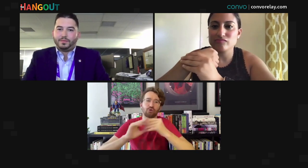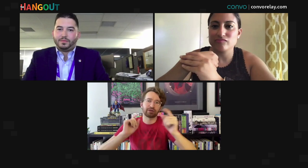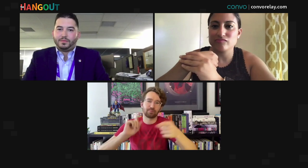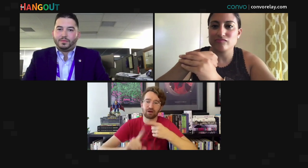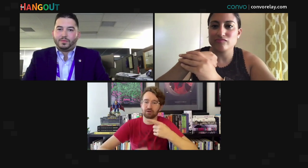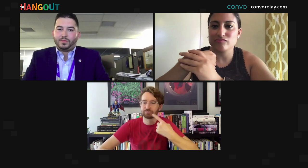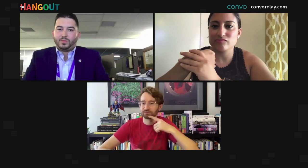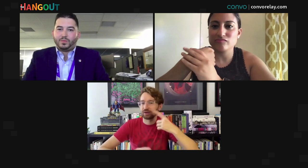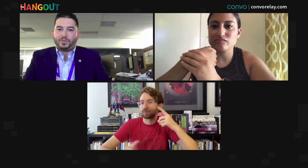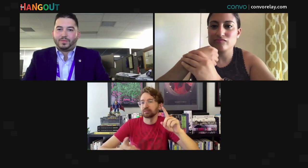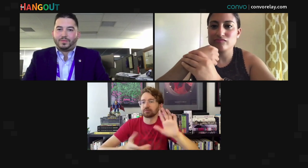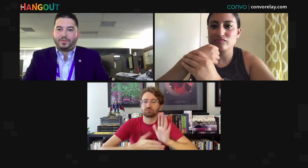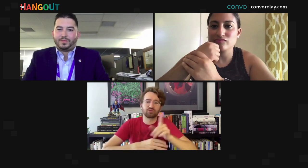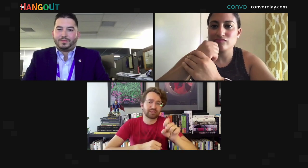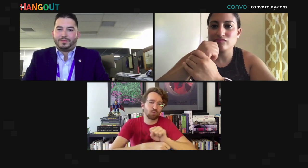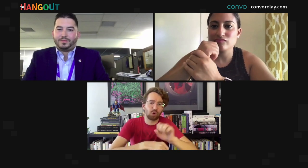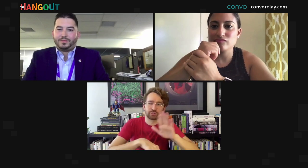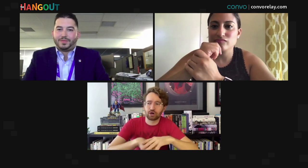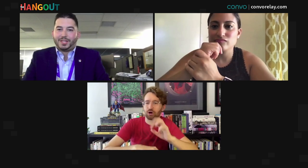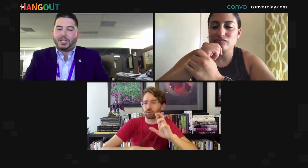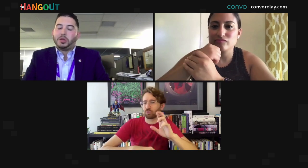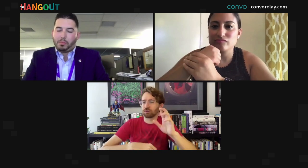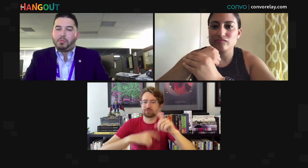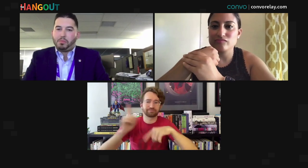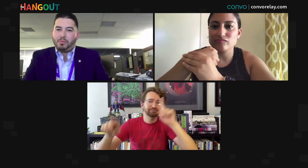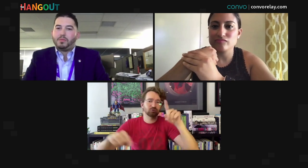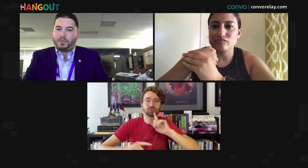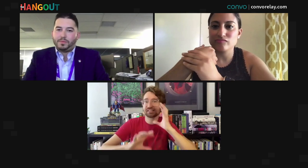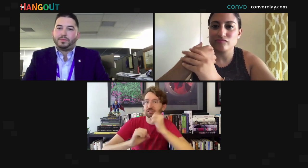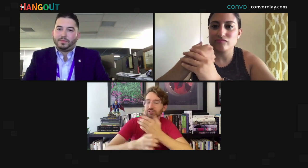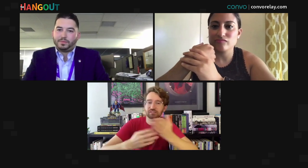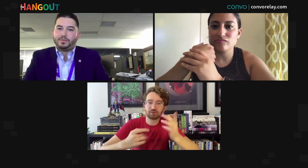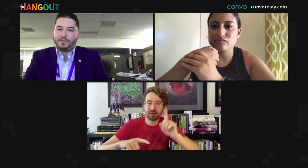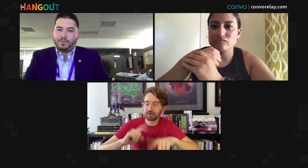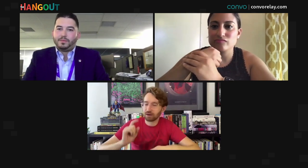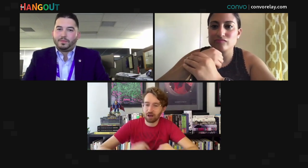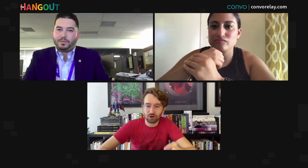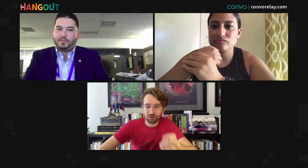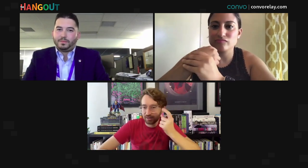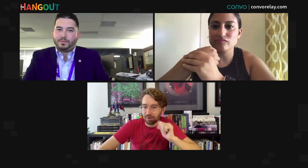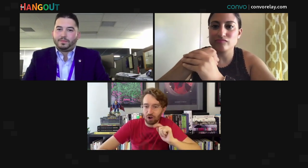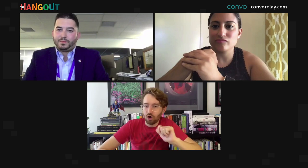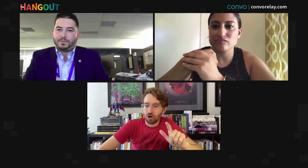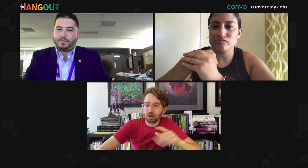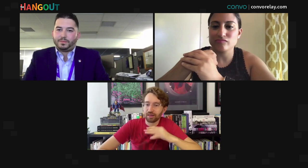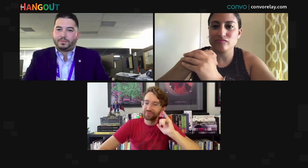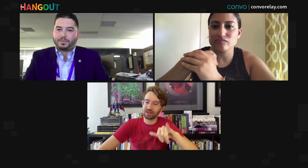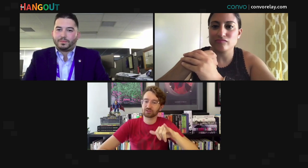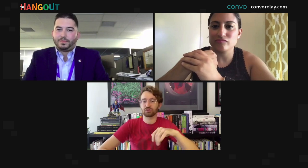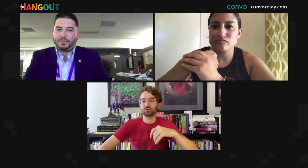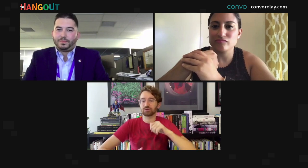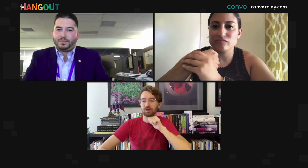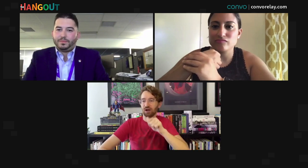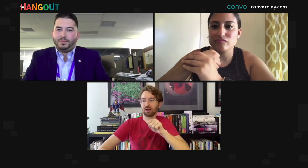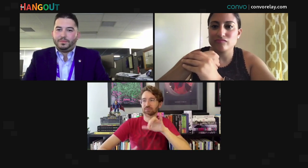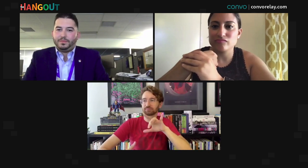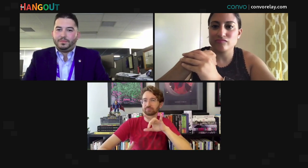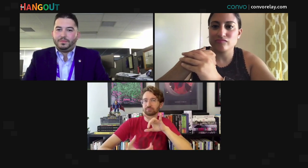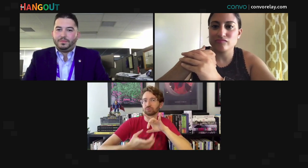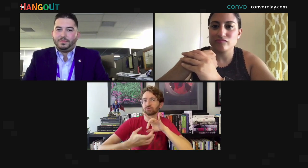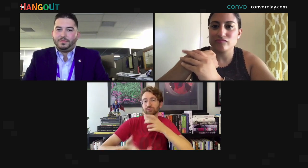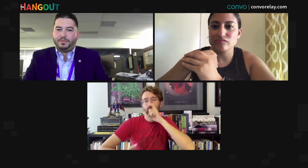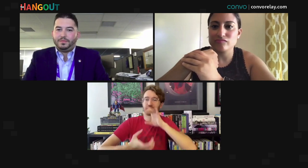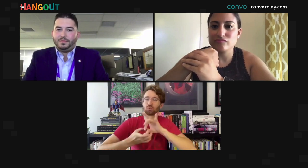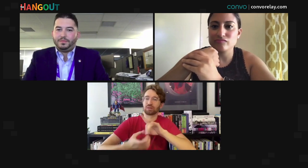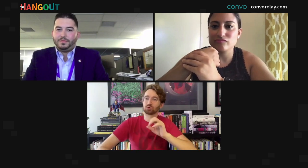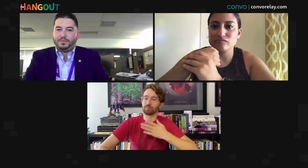on something. And there will be stories about famous movies that they've worked on, et cetera, et cetera. And I just can't understand